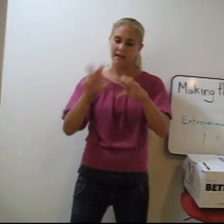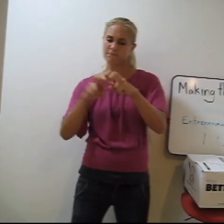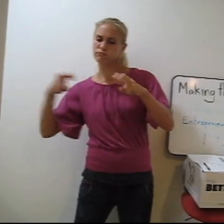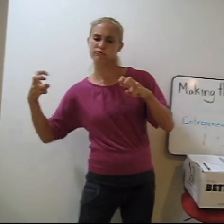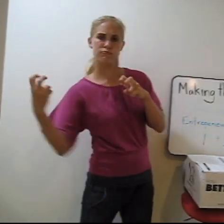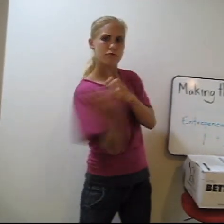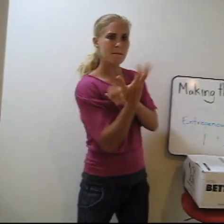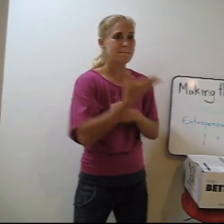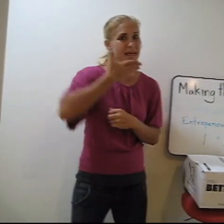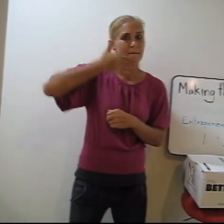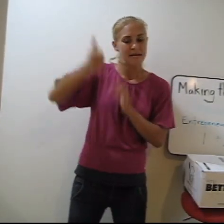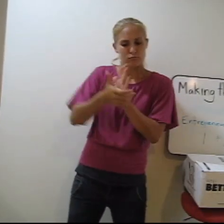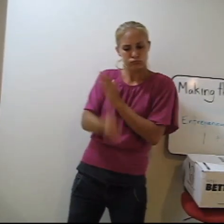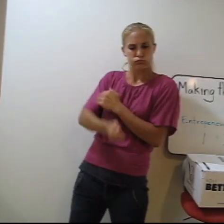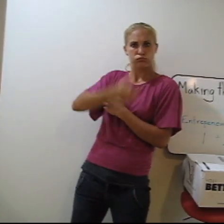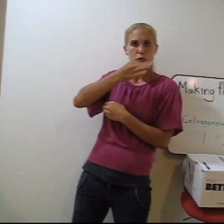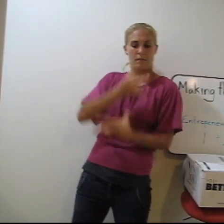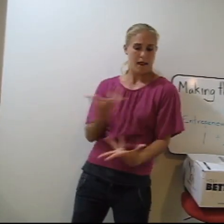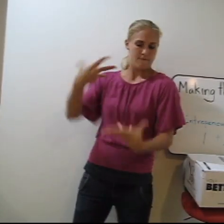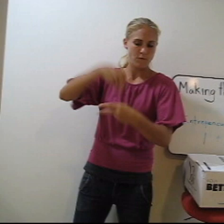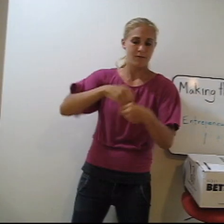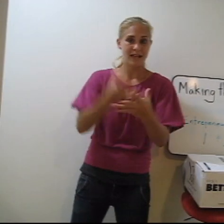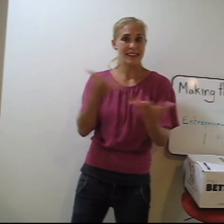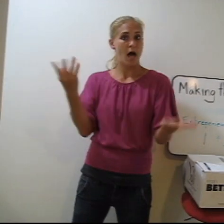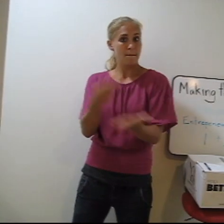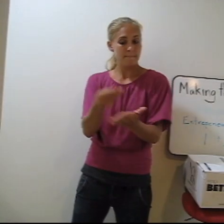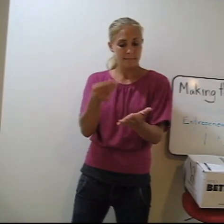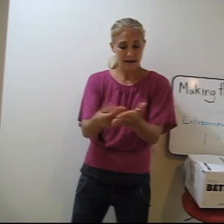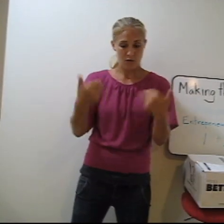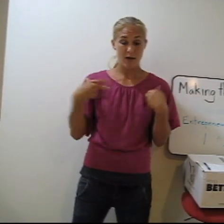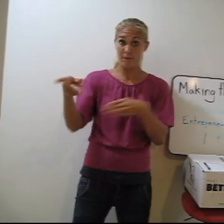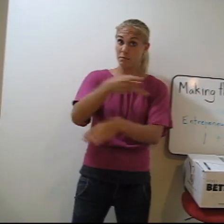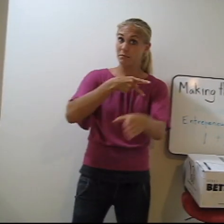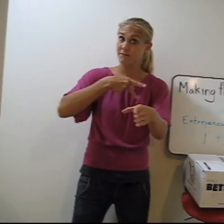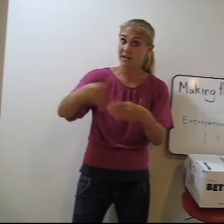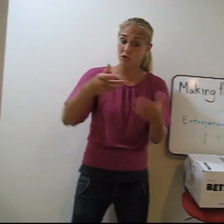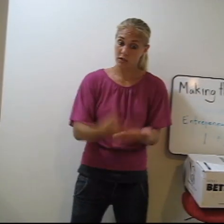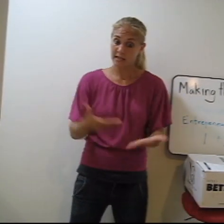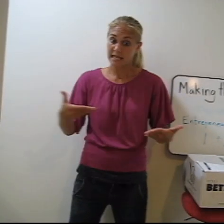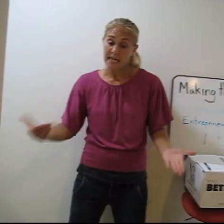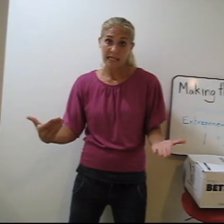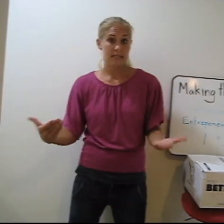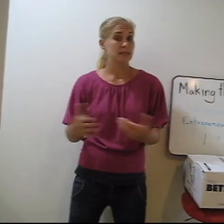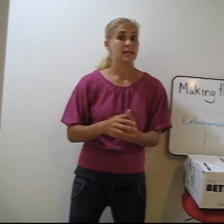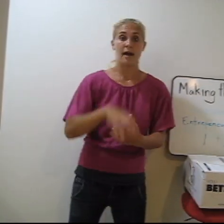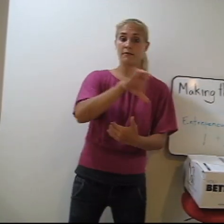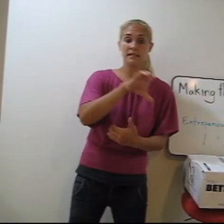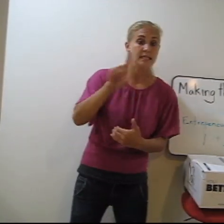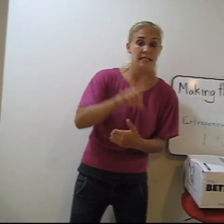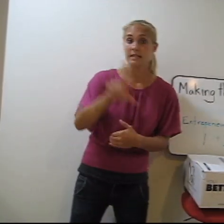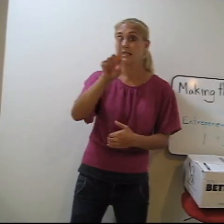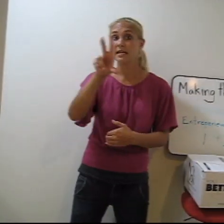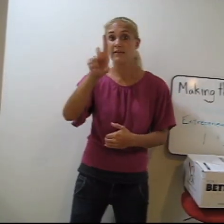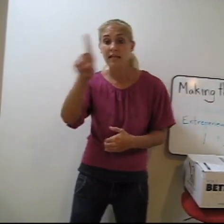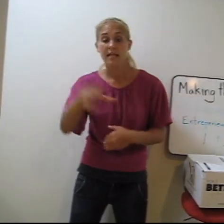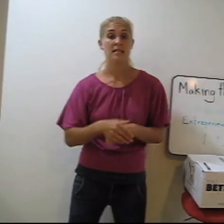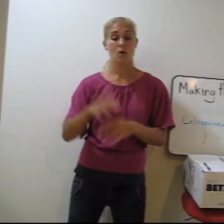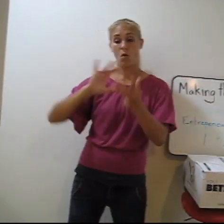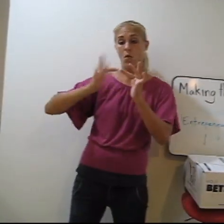and invested lots of money to create professionally designed and packaged materials into CDs, DVDs, websites,